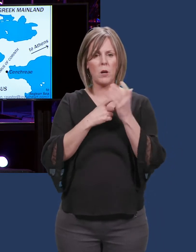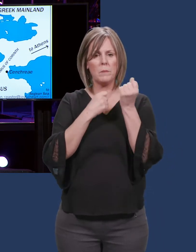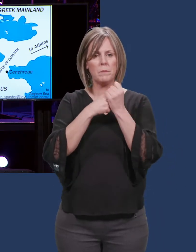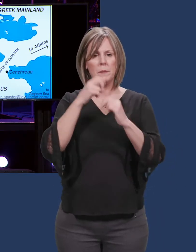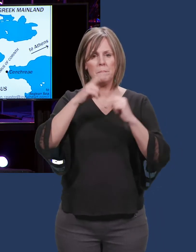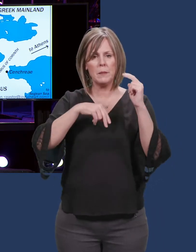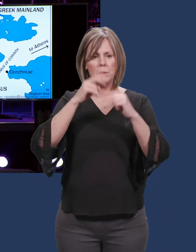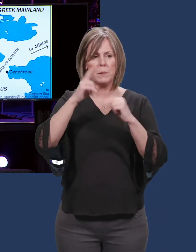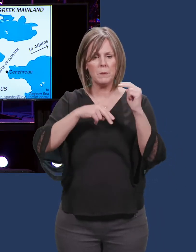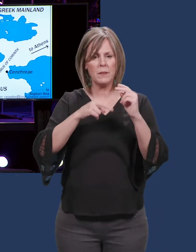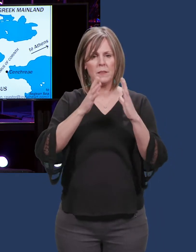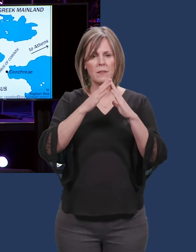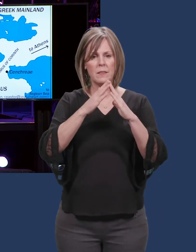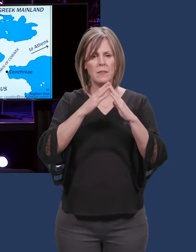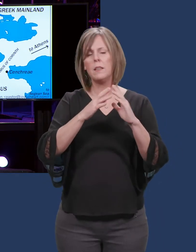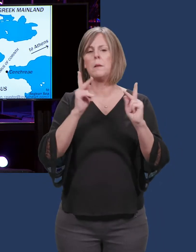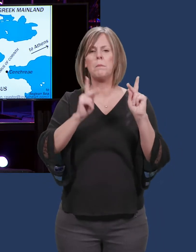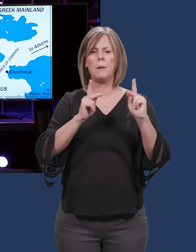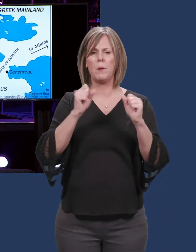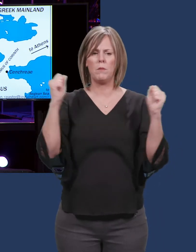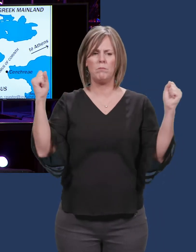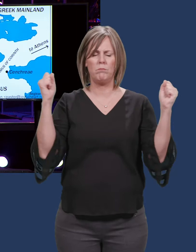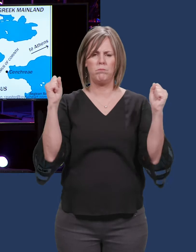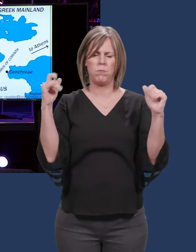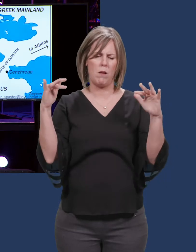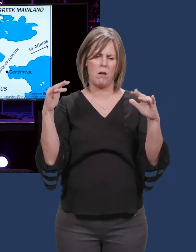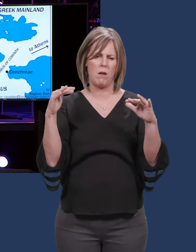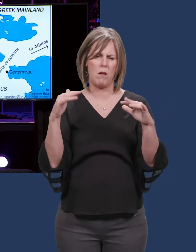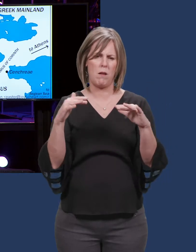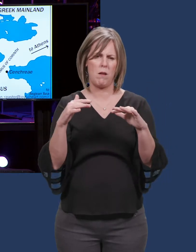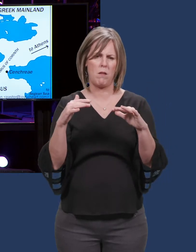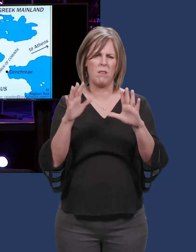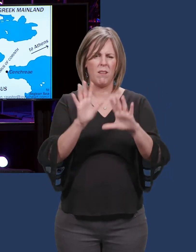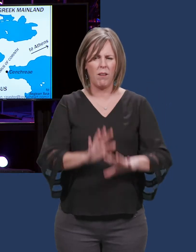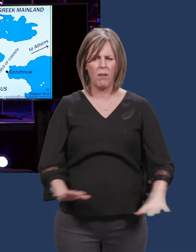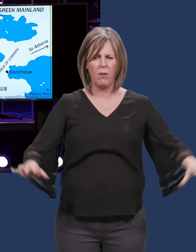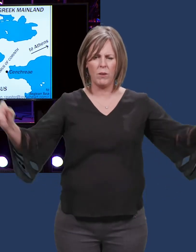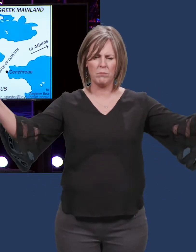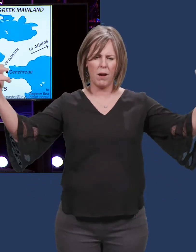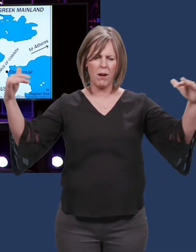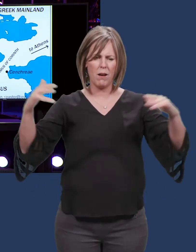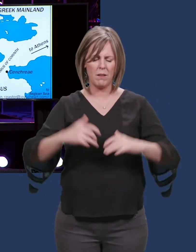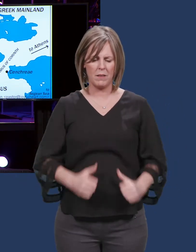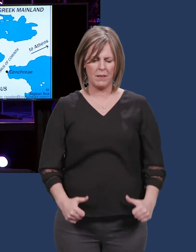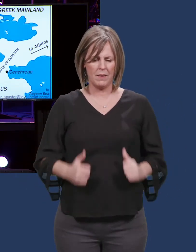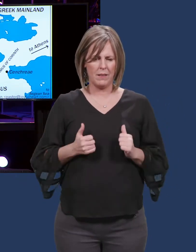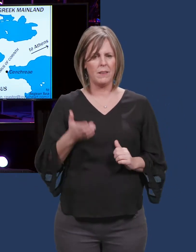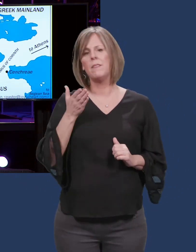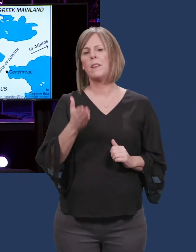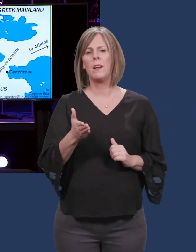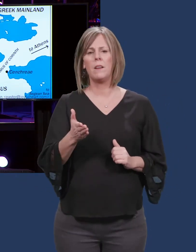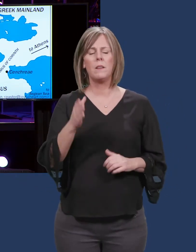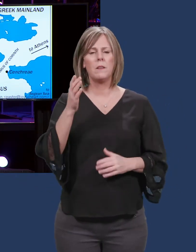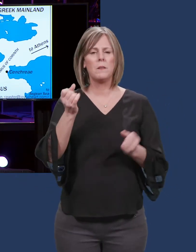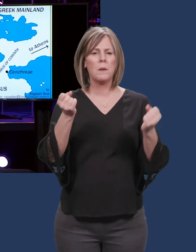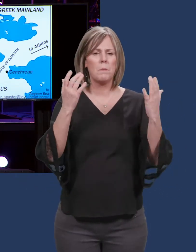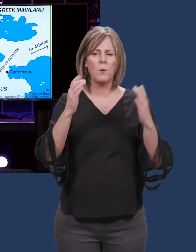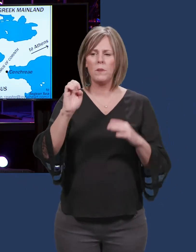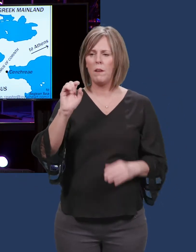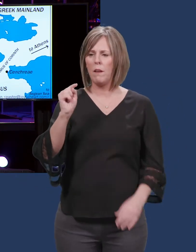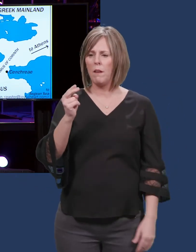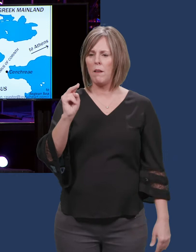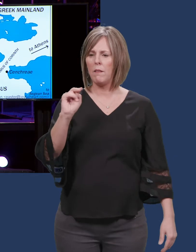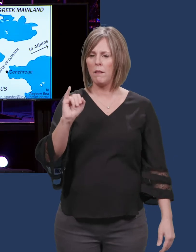well, the population exploded. People from all over came to live there. It was multi-ethnic, multilingual.